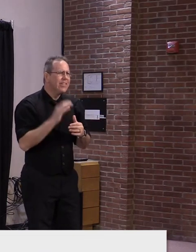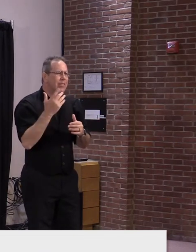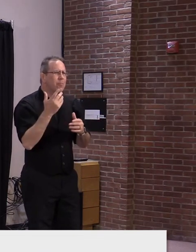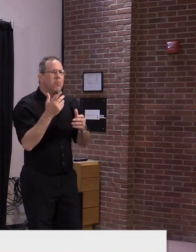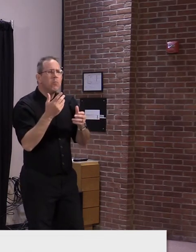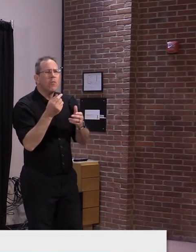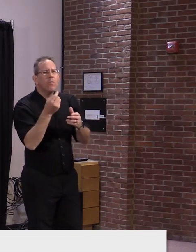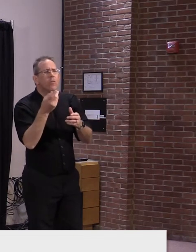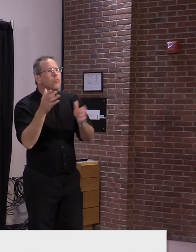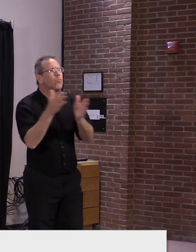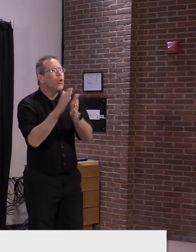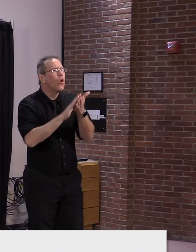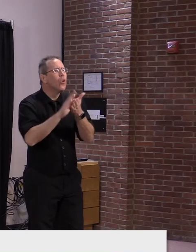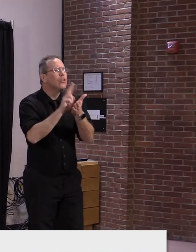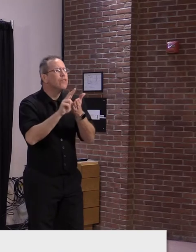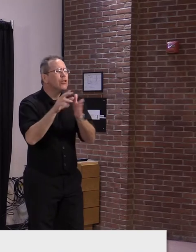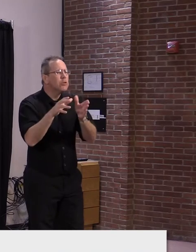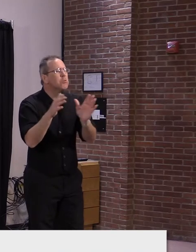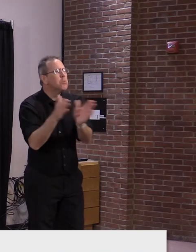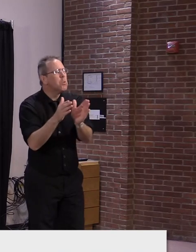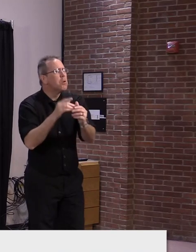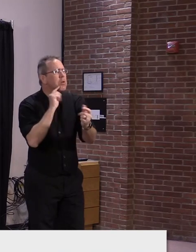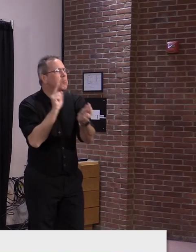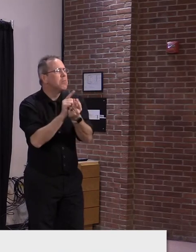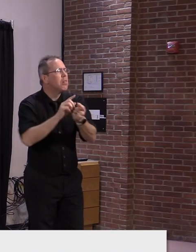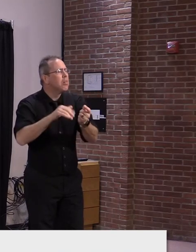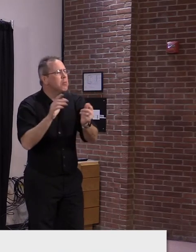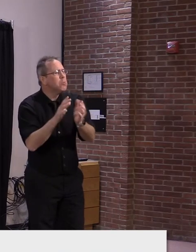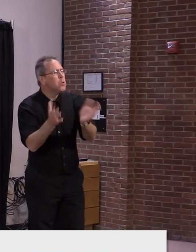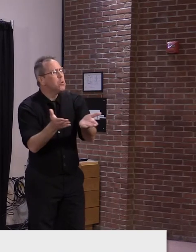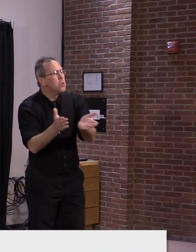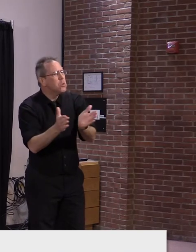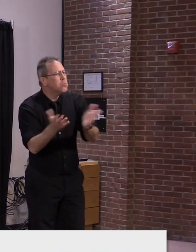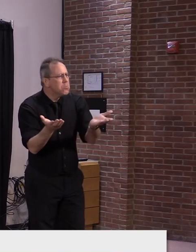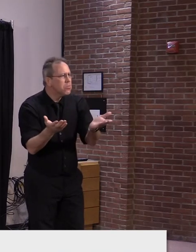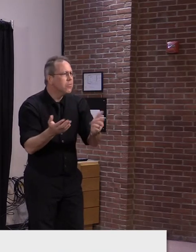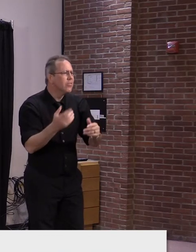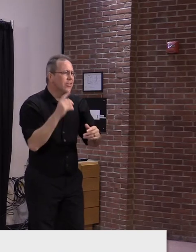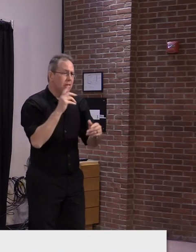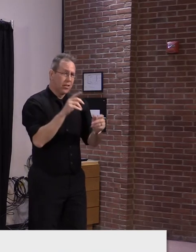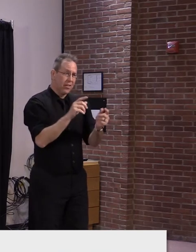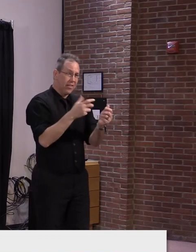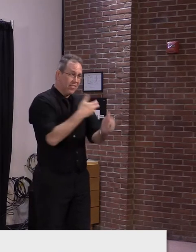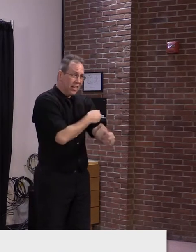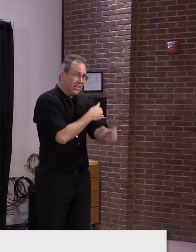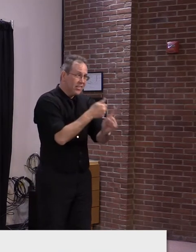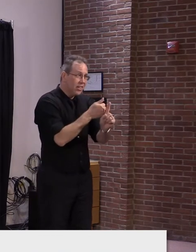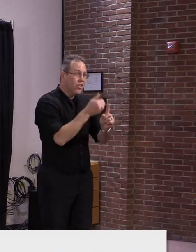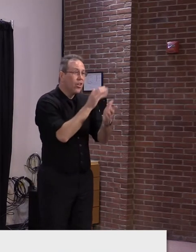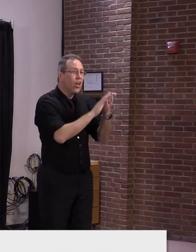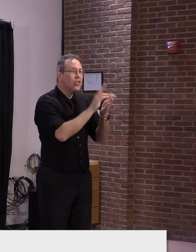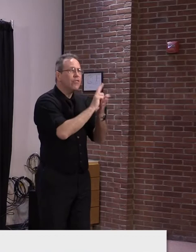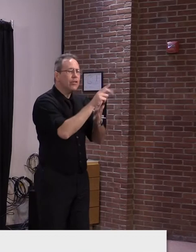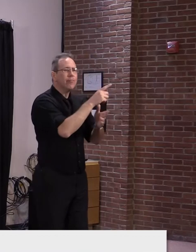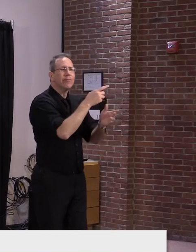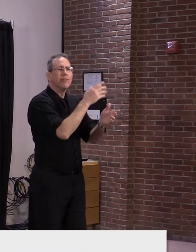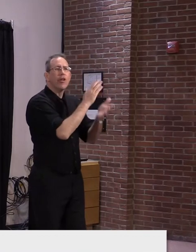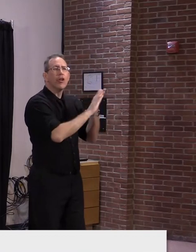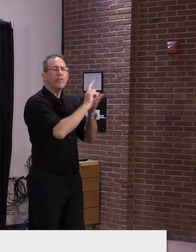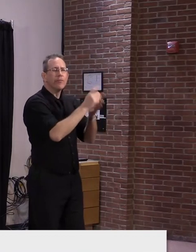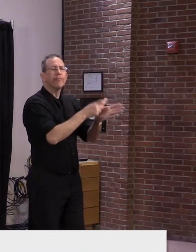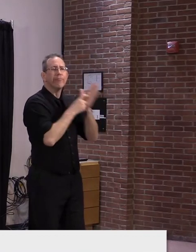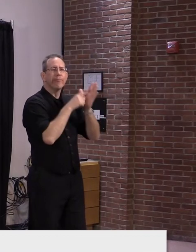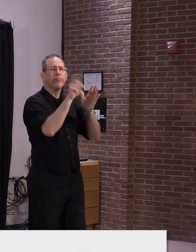come in a little less than that. So those colleges did mandate it often, though not always, so